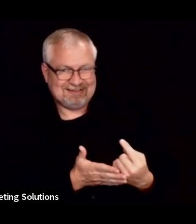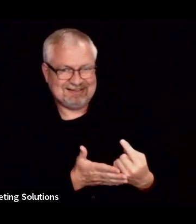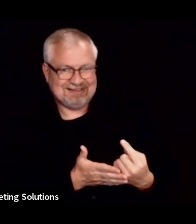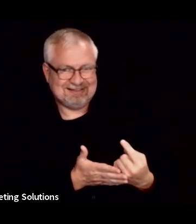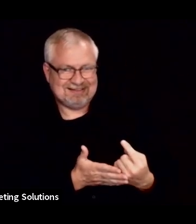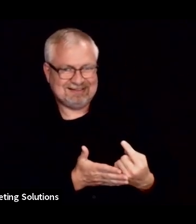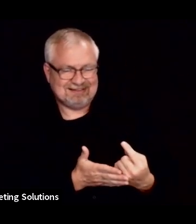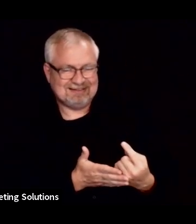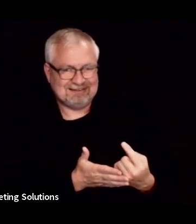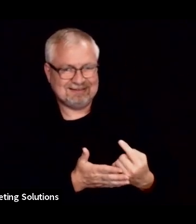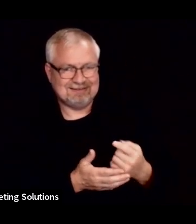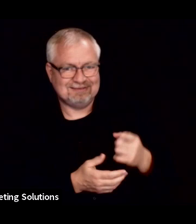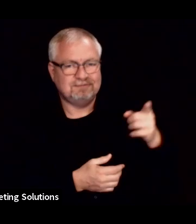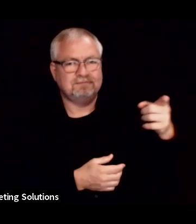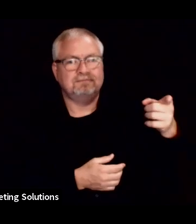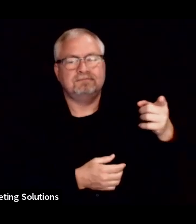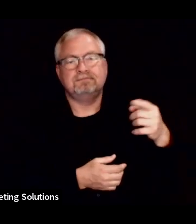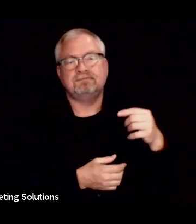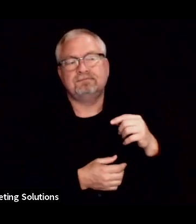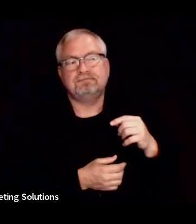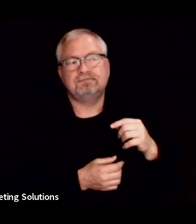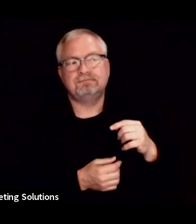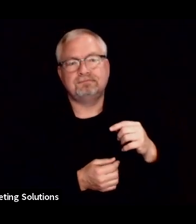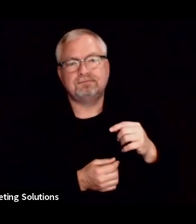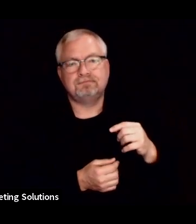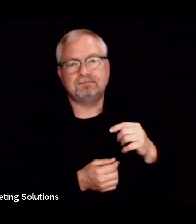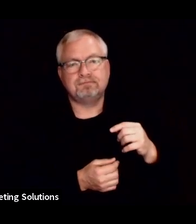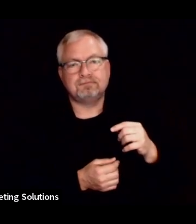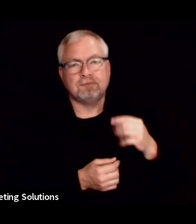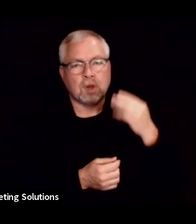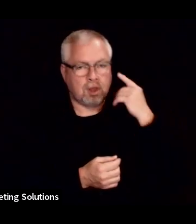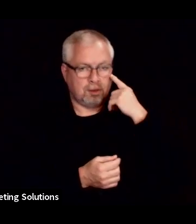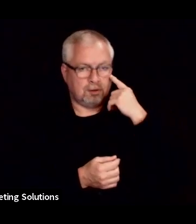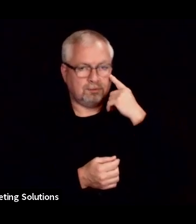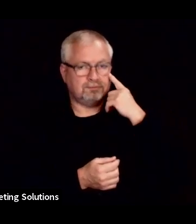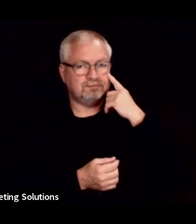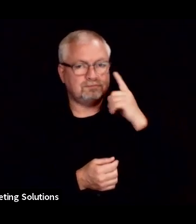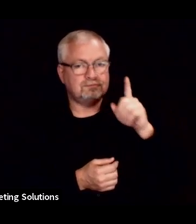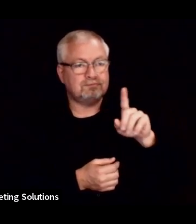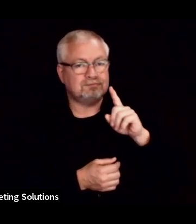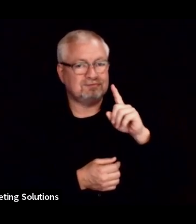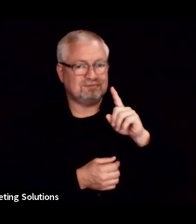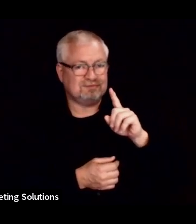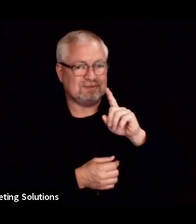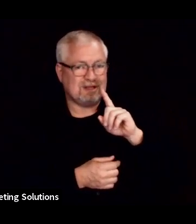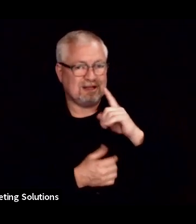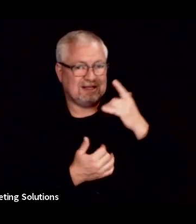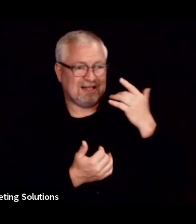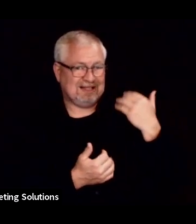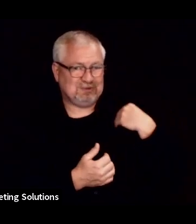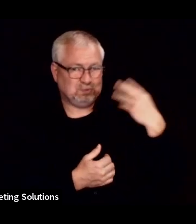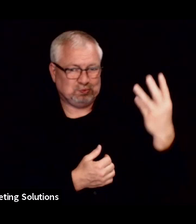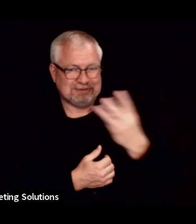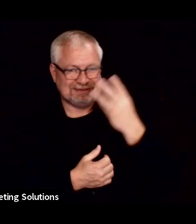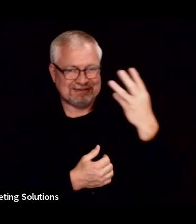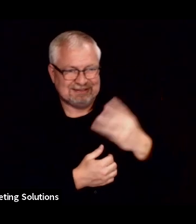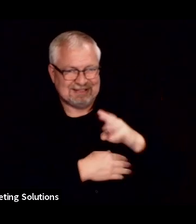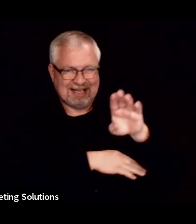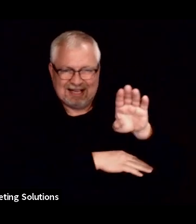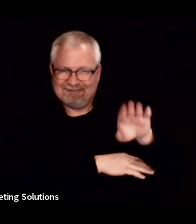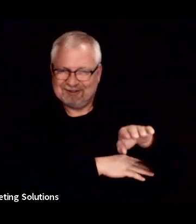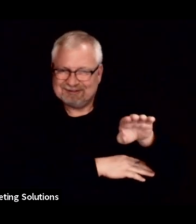Let's see what day it is today. I think in the afternoon on Wednesday, and it went out yesterday, and some of it went out